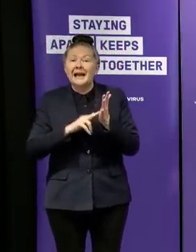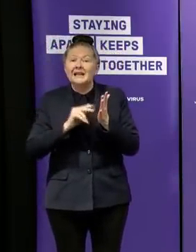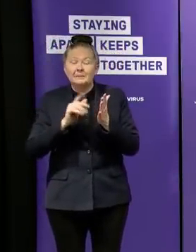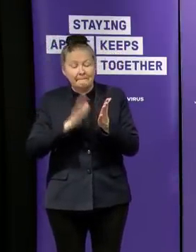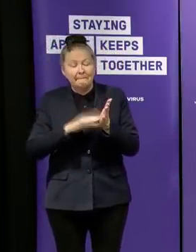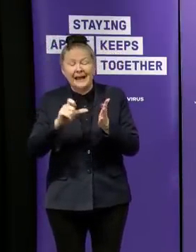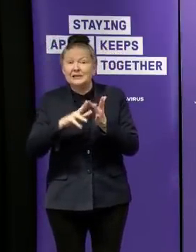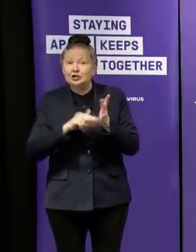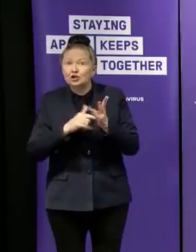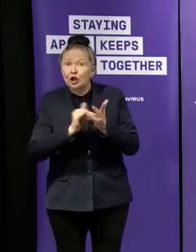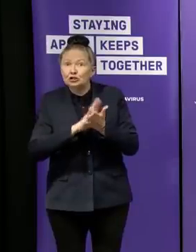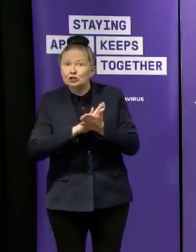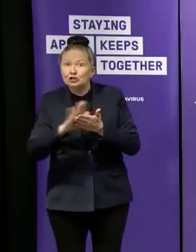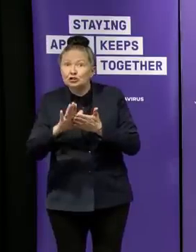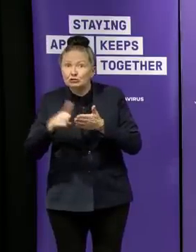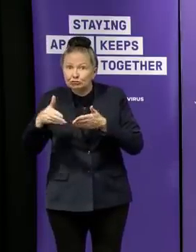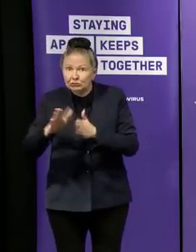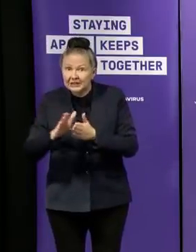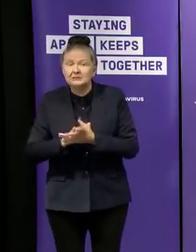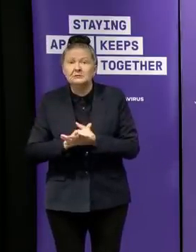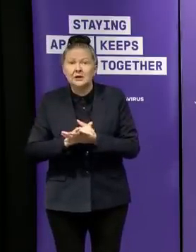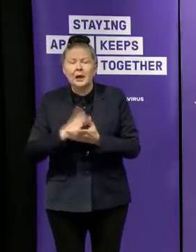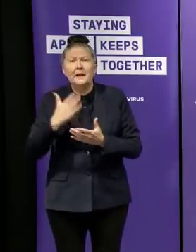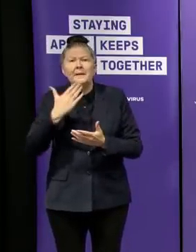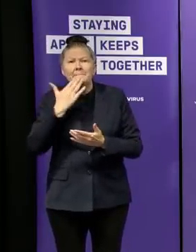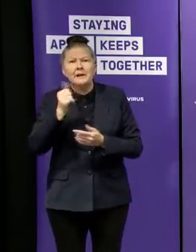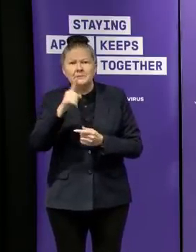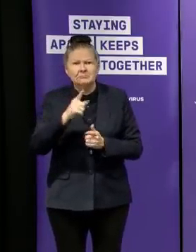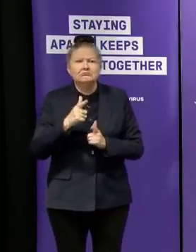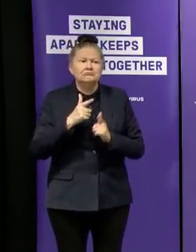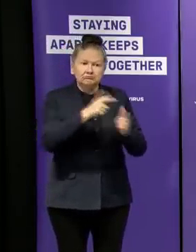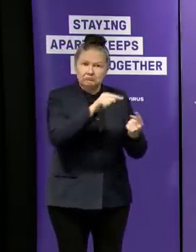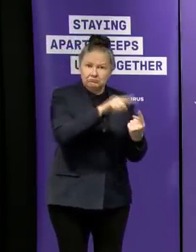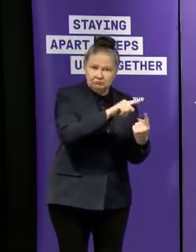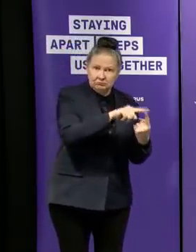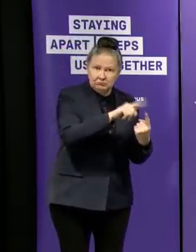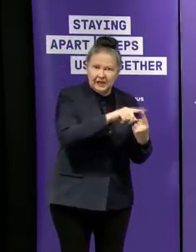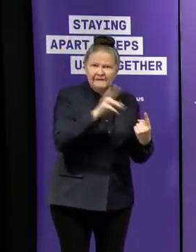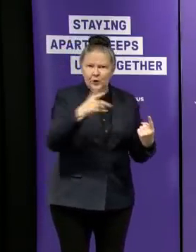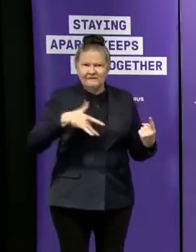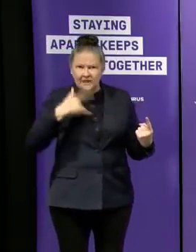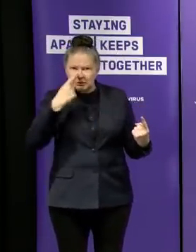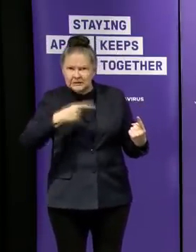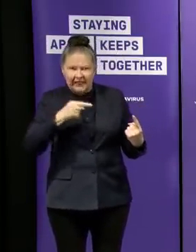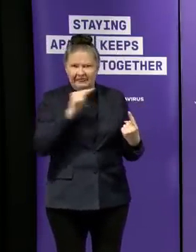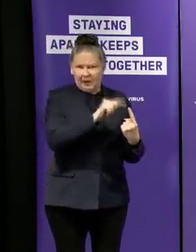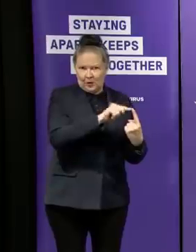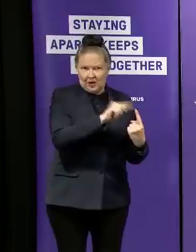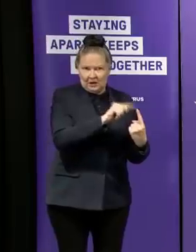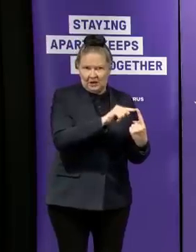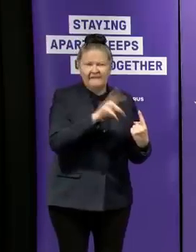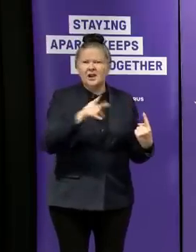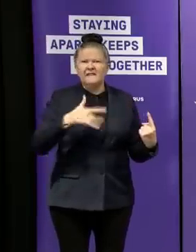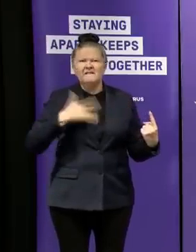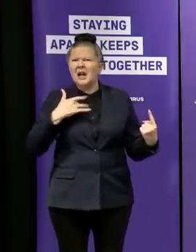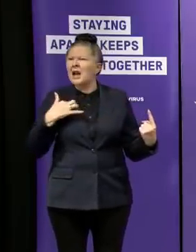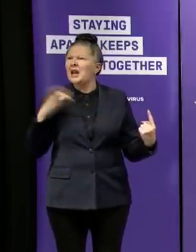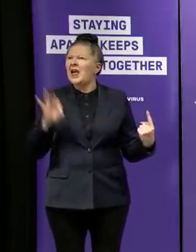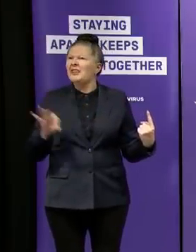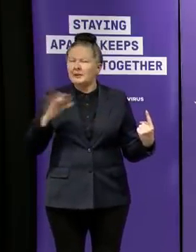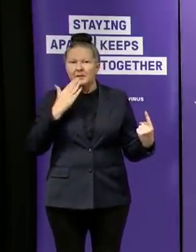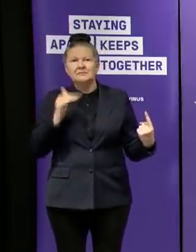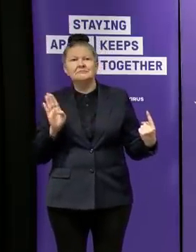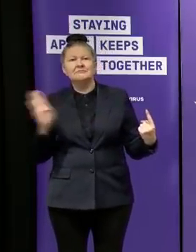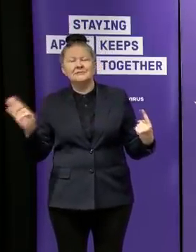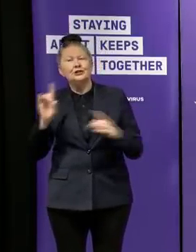have symptoms to go to the former, to go to the Graham Street clinic, and if you don't have symptoms, to go to